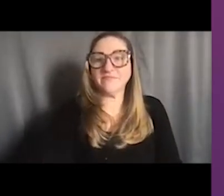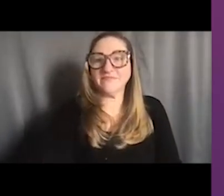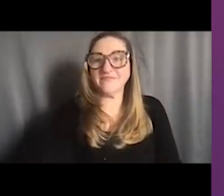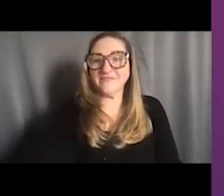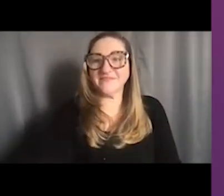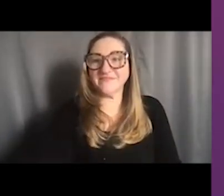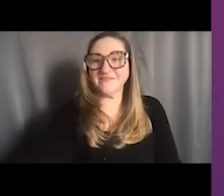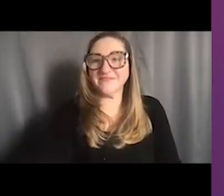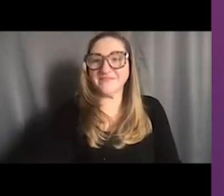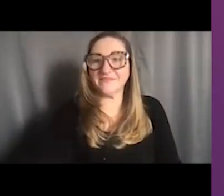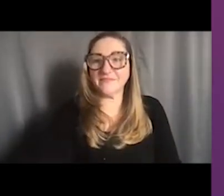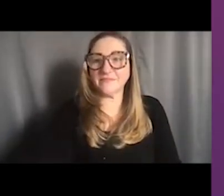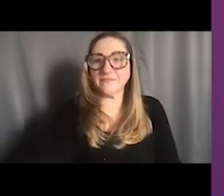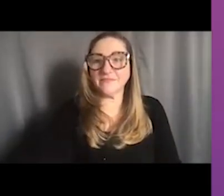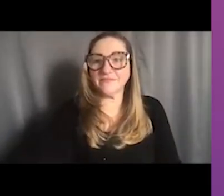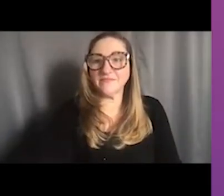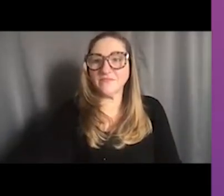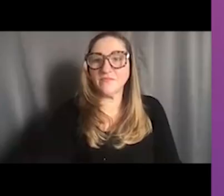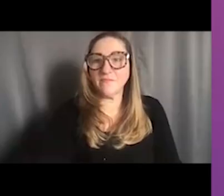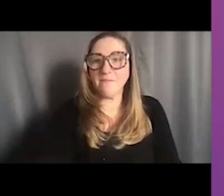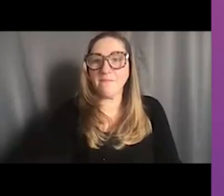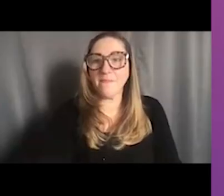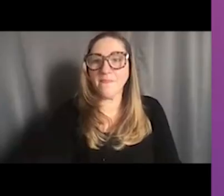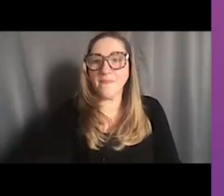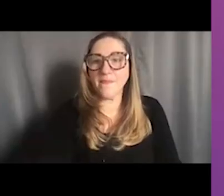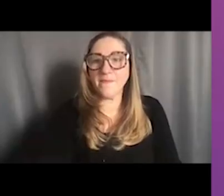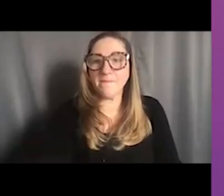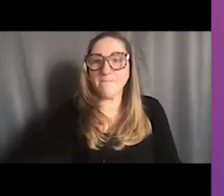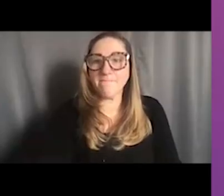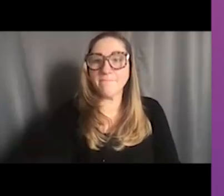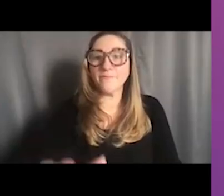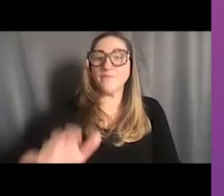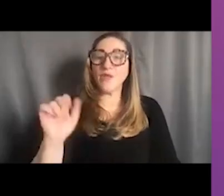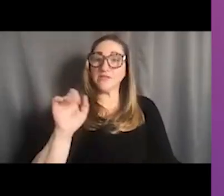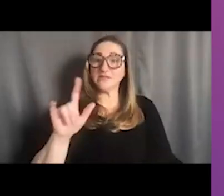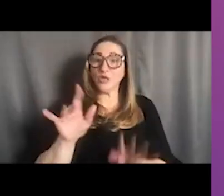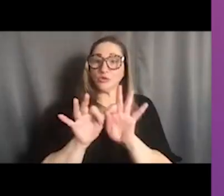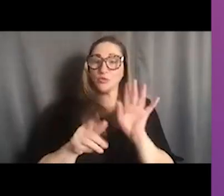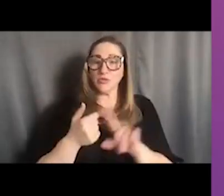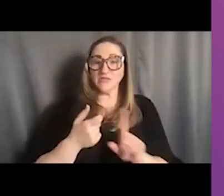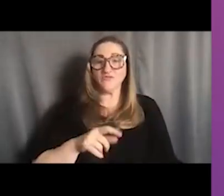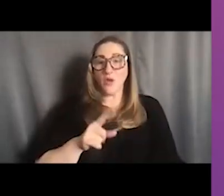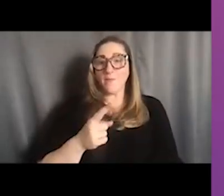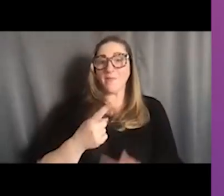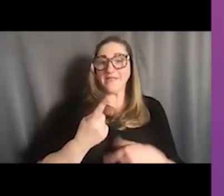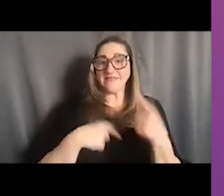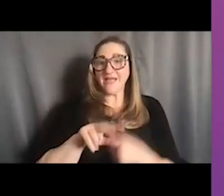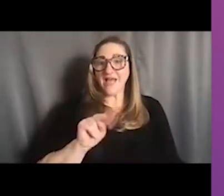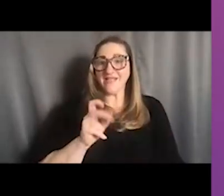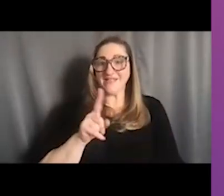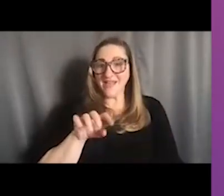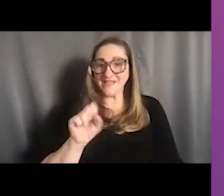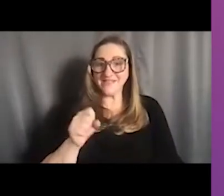live captioning as well as ASL interpretation available. Our ASL interpreters are from SignNexus, and they're Kat and